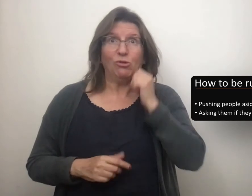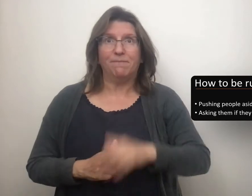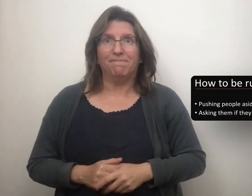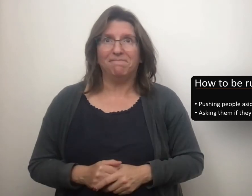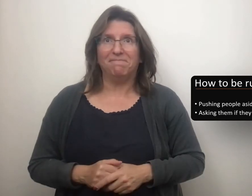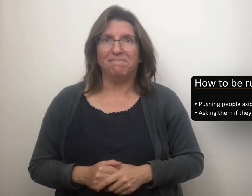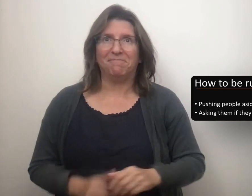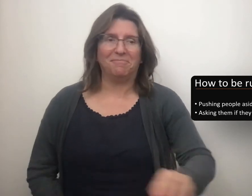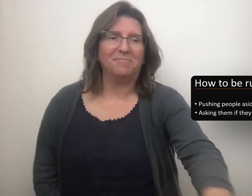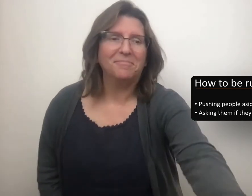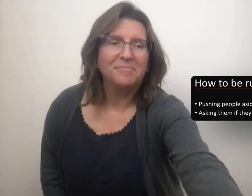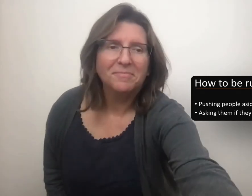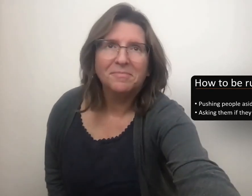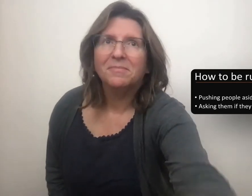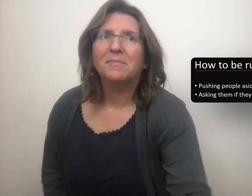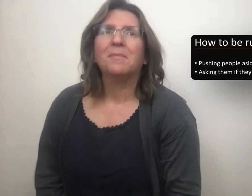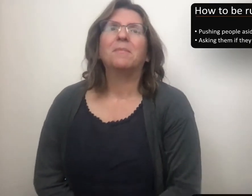it's irritating.